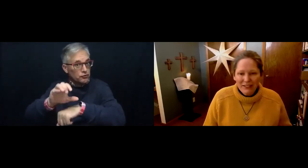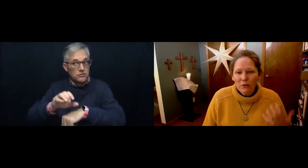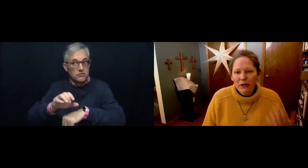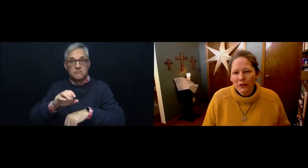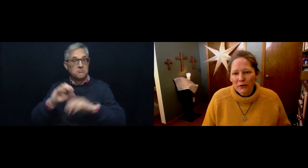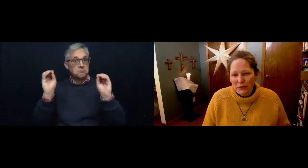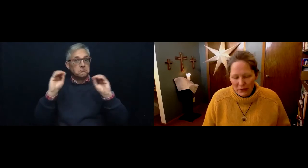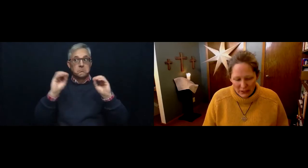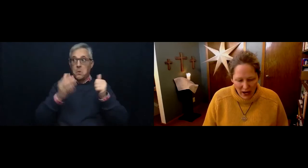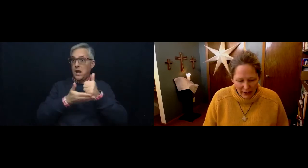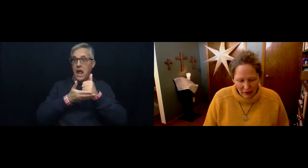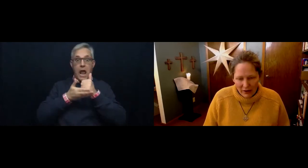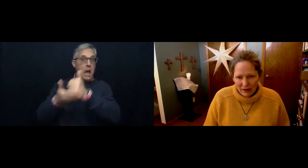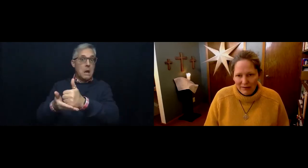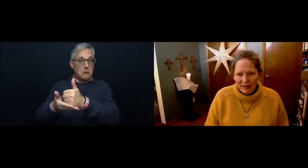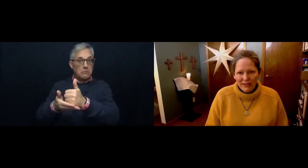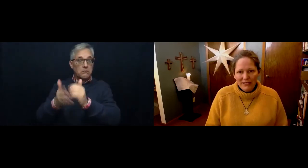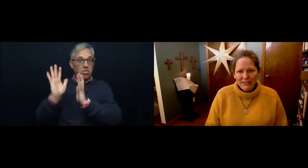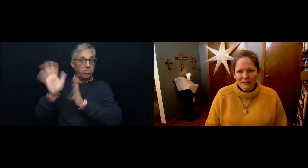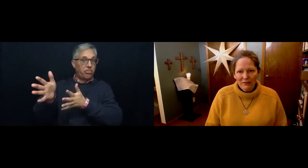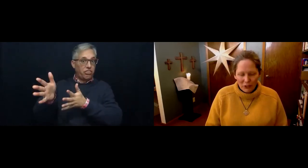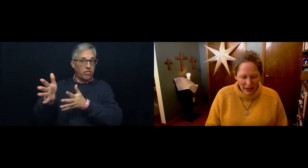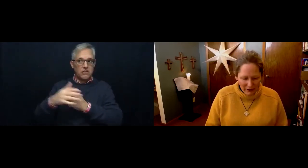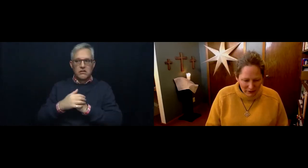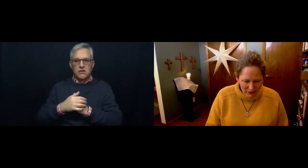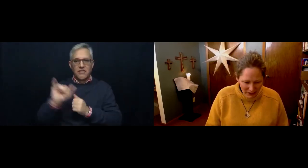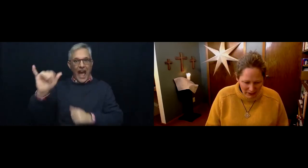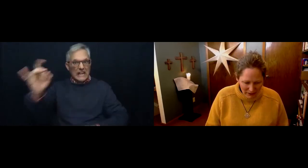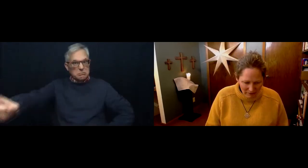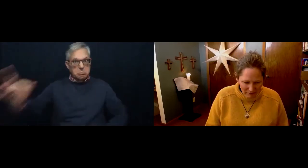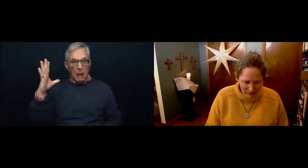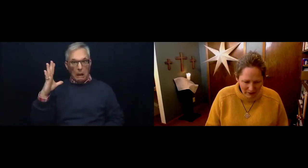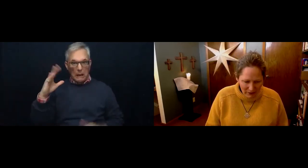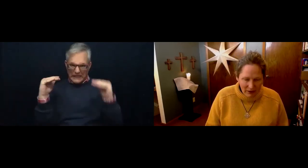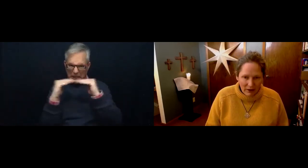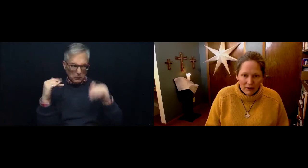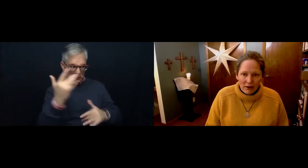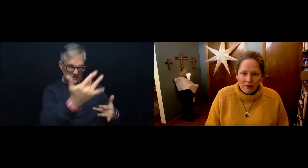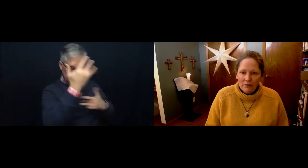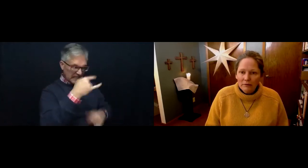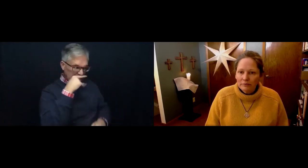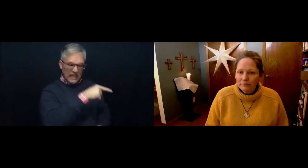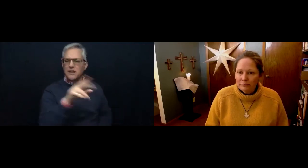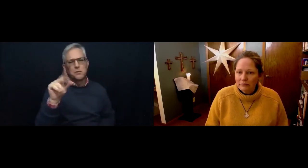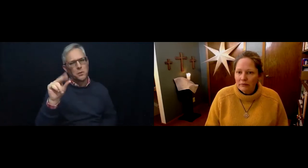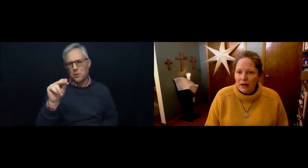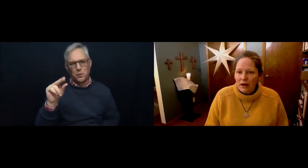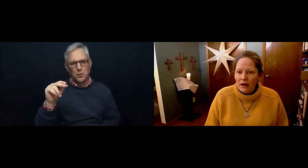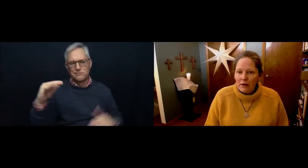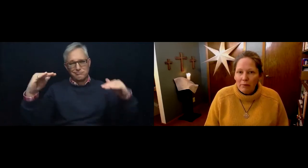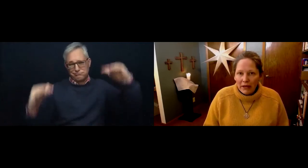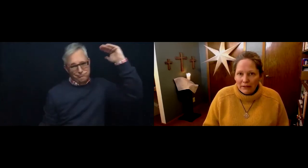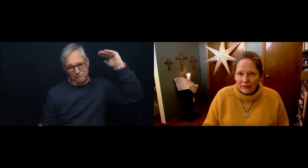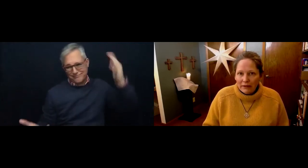it's nowhere close to as dire as this little child who's sick.